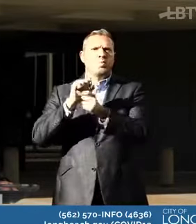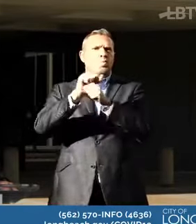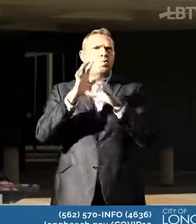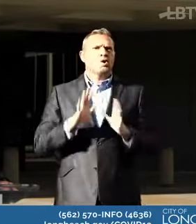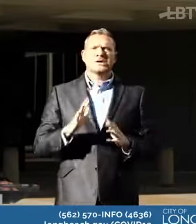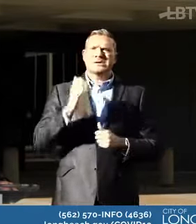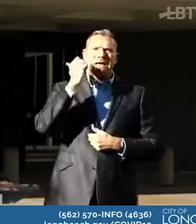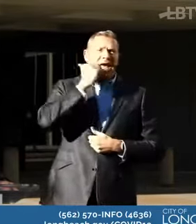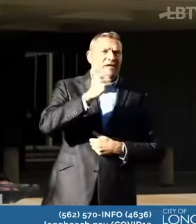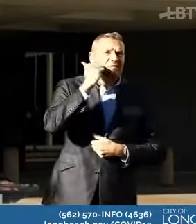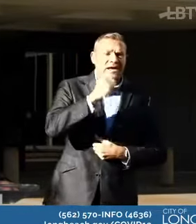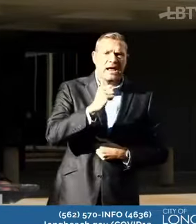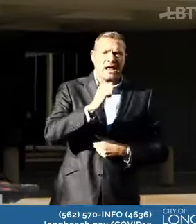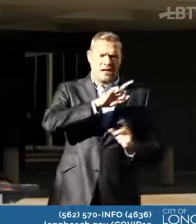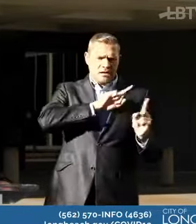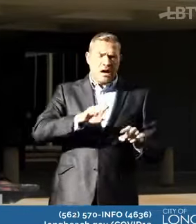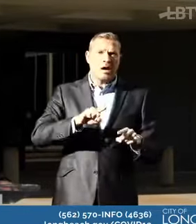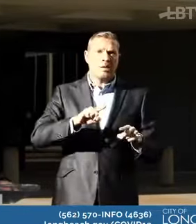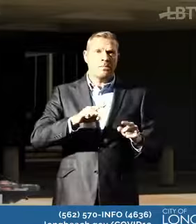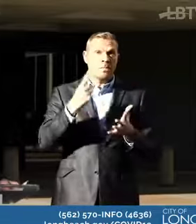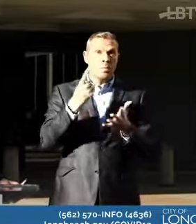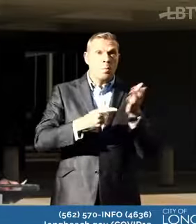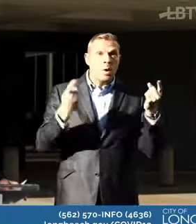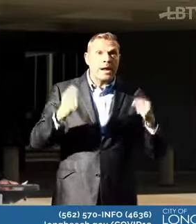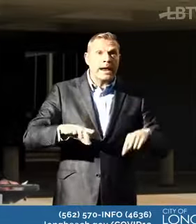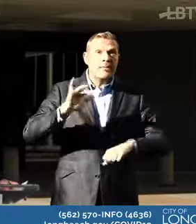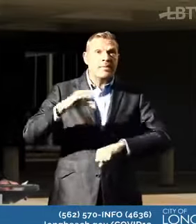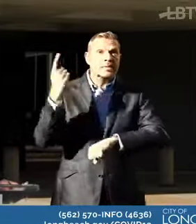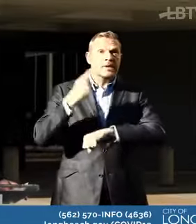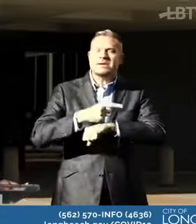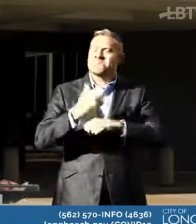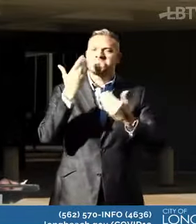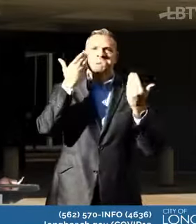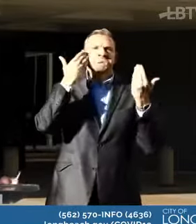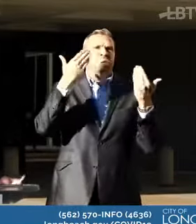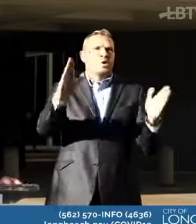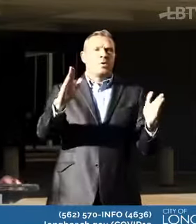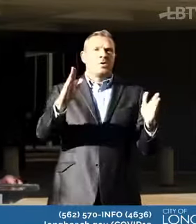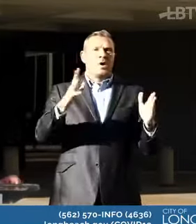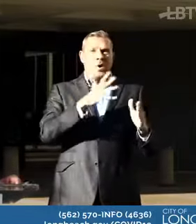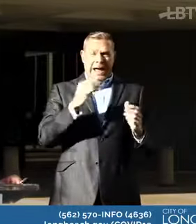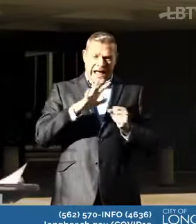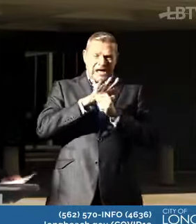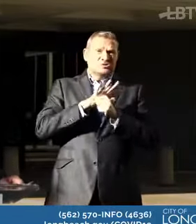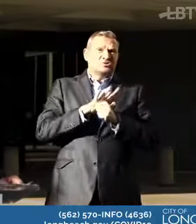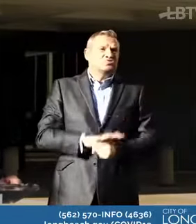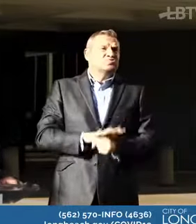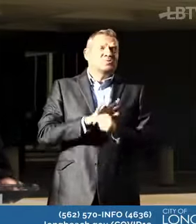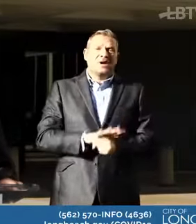not knowing what that day will bring, and knowing how difficult the stress of the job has become.